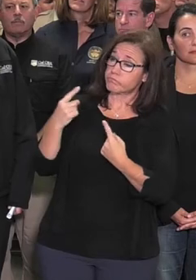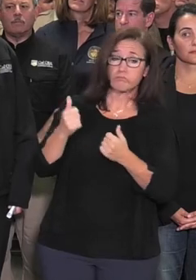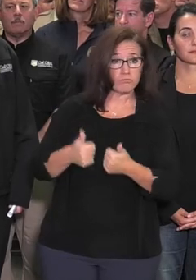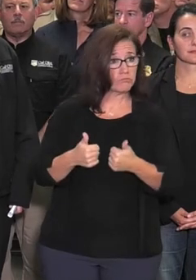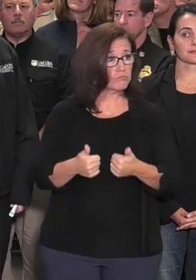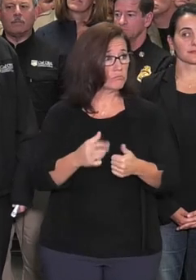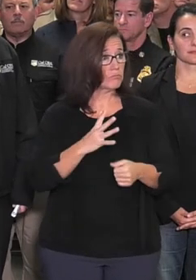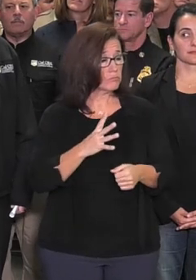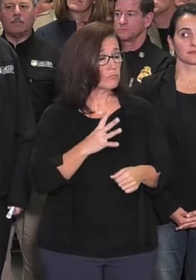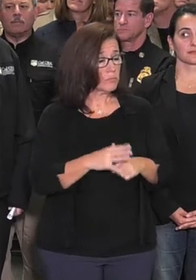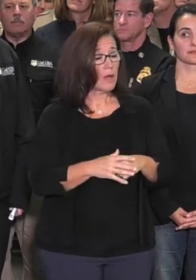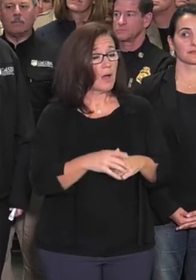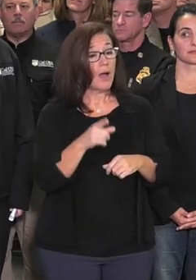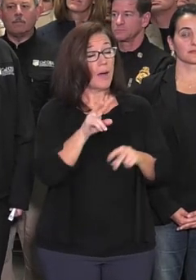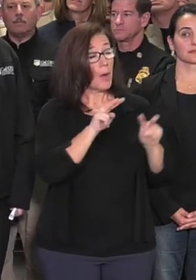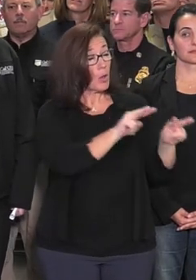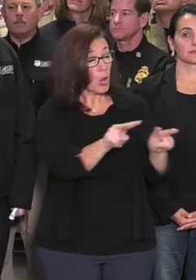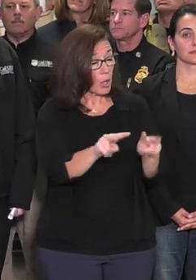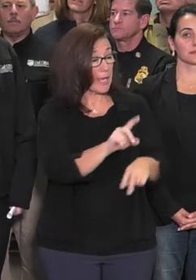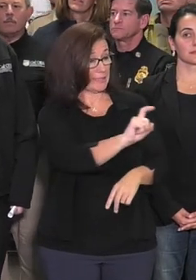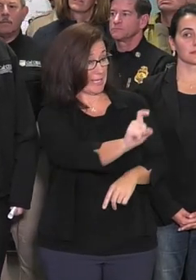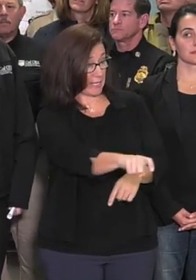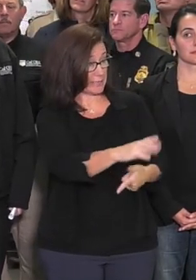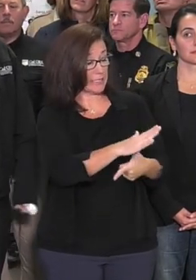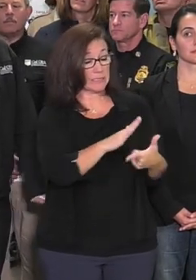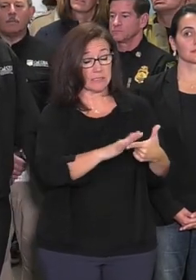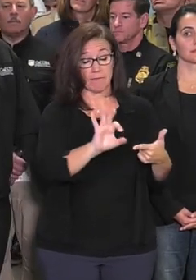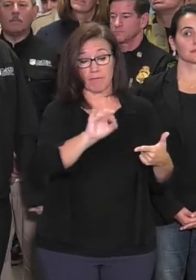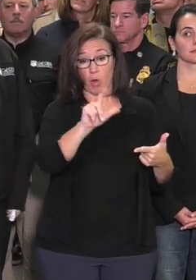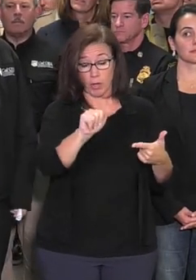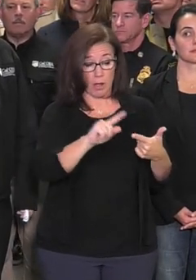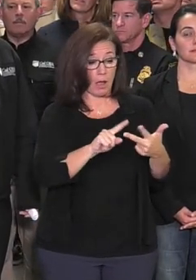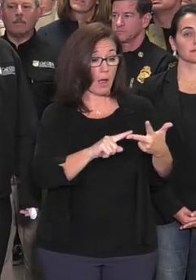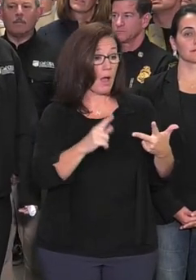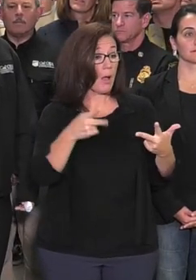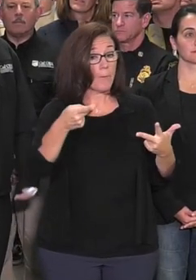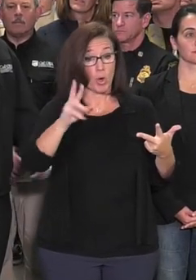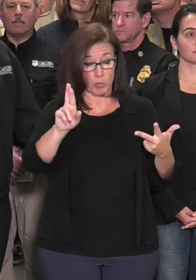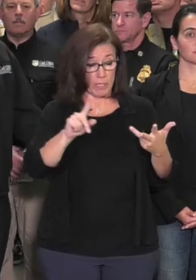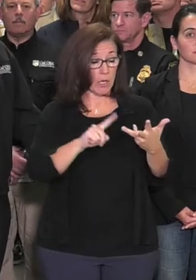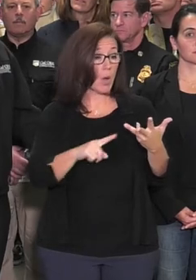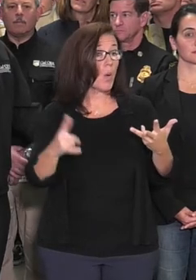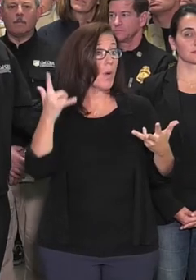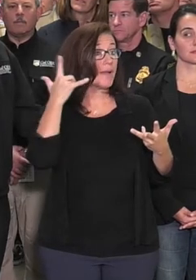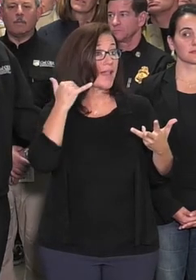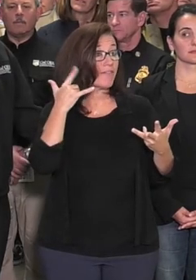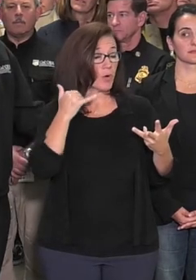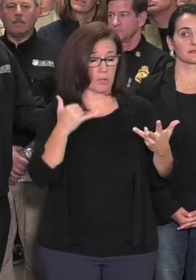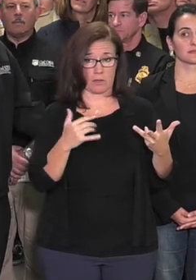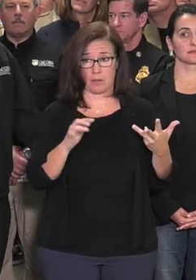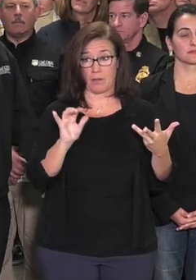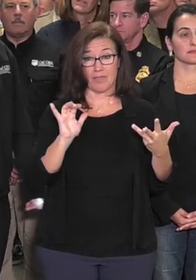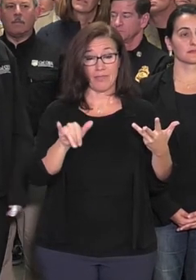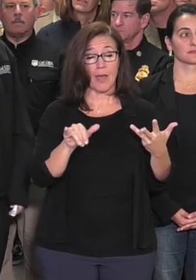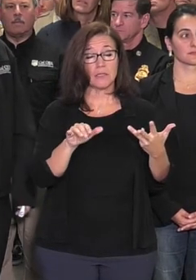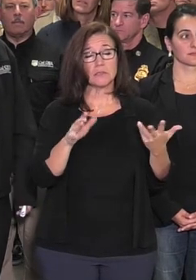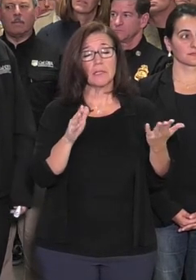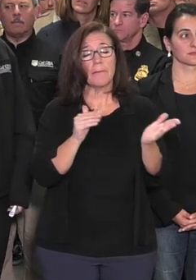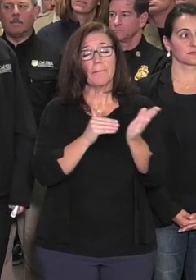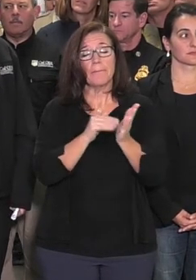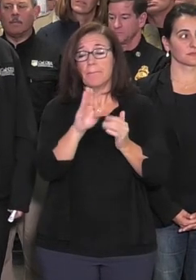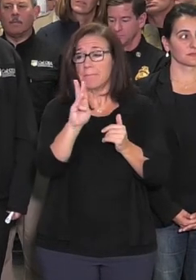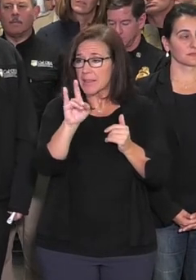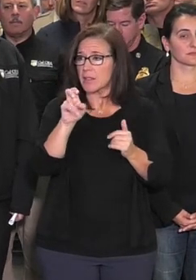look at it, Texas, Florida, Puerto Rico, now California, this is tens and tens of billions of